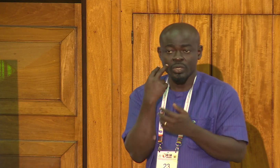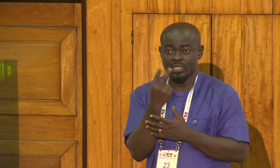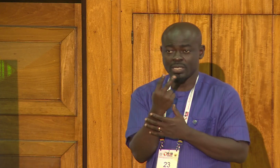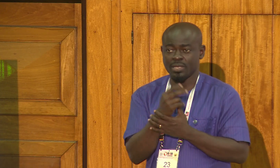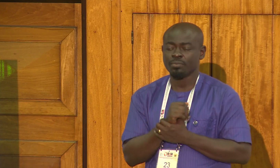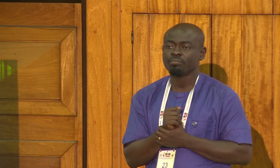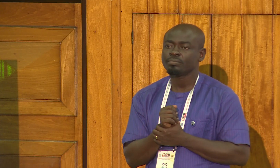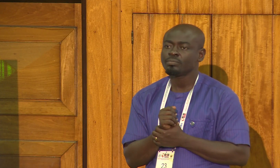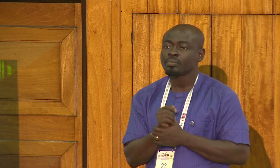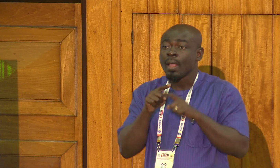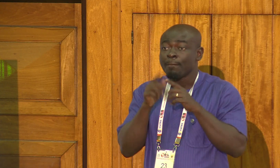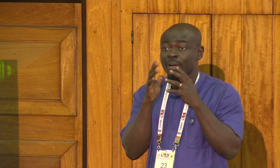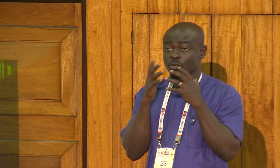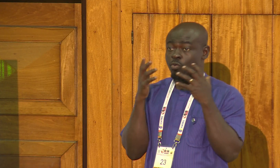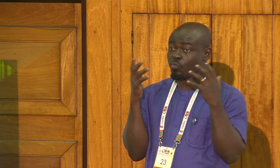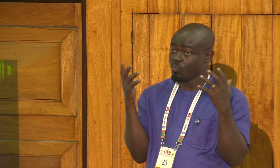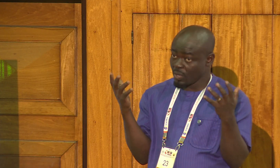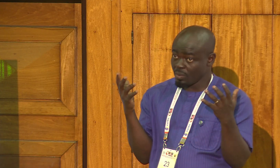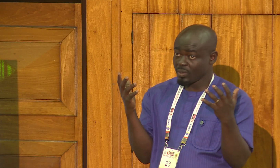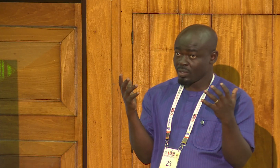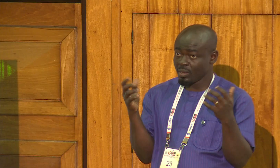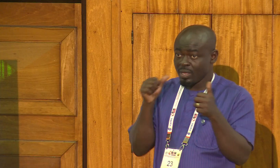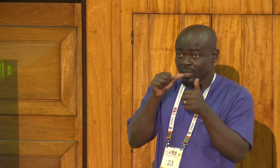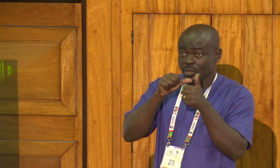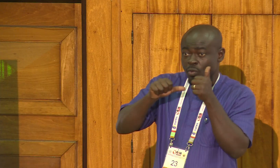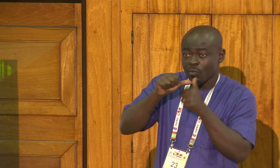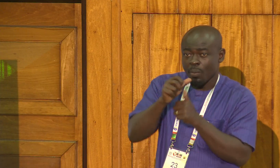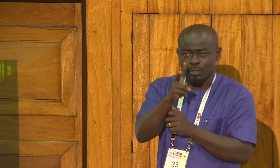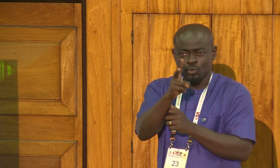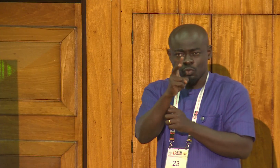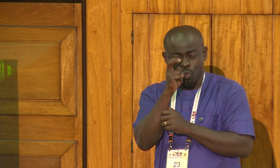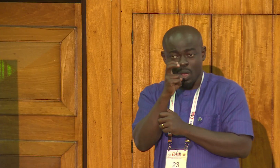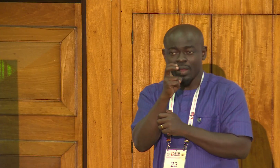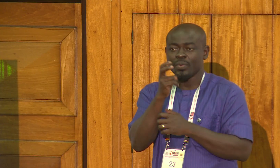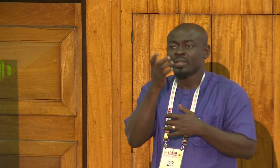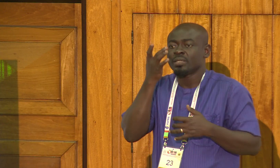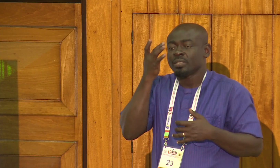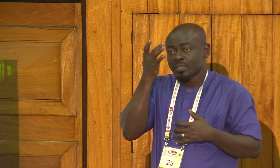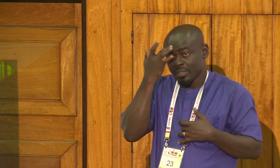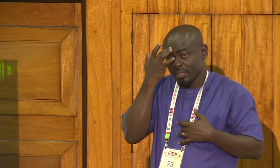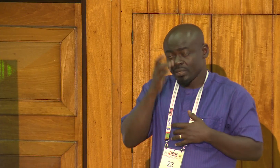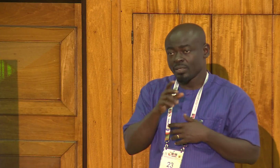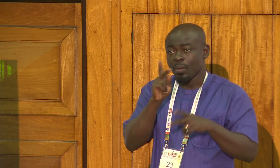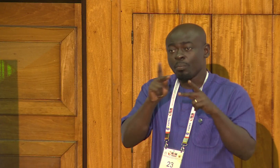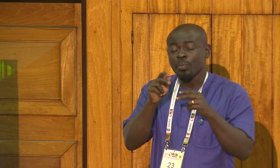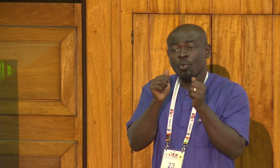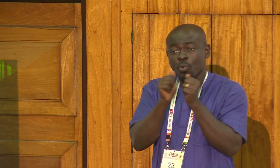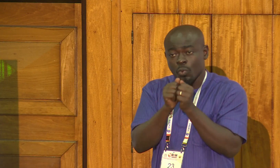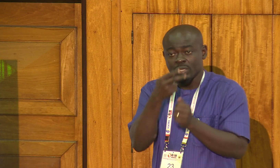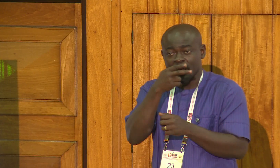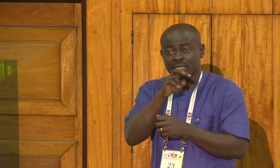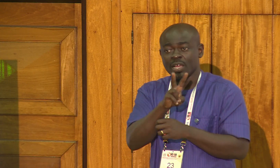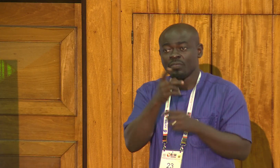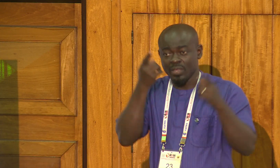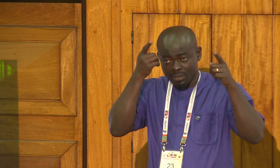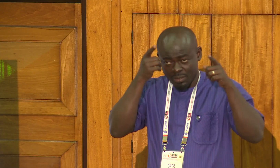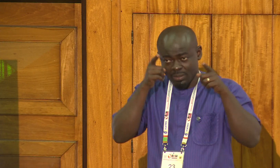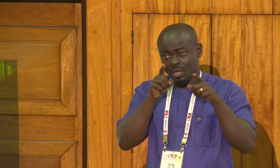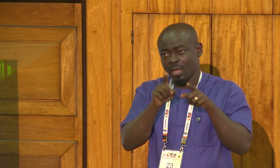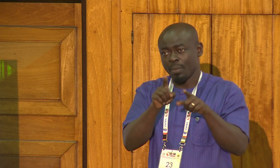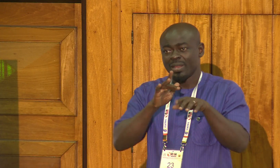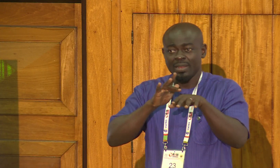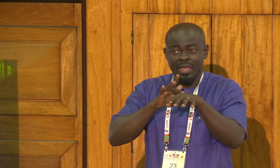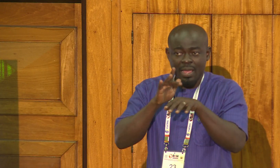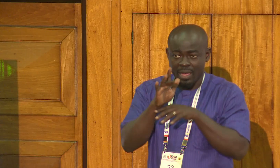But obesity is associated with over 200 diseases. And in people living with HIV, this is happening